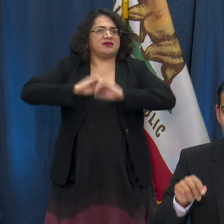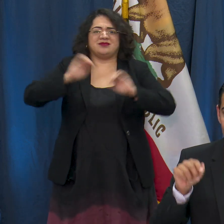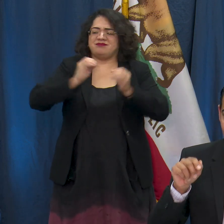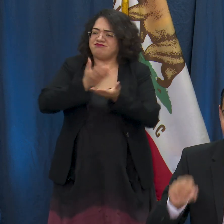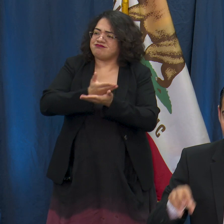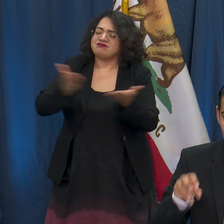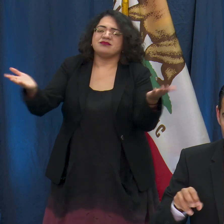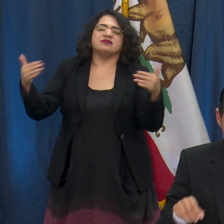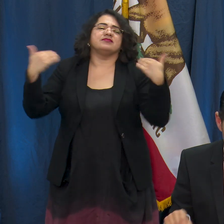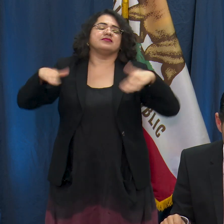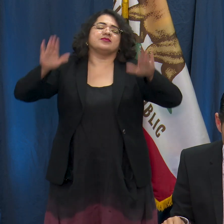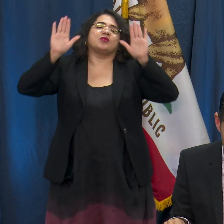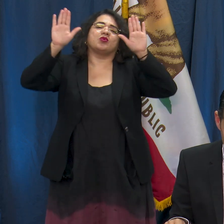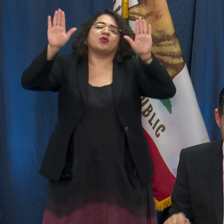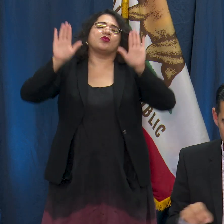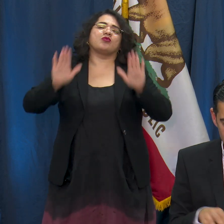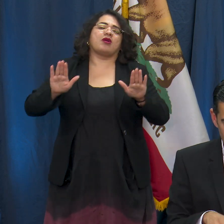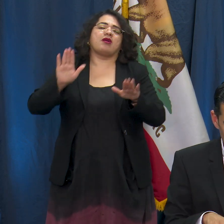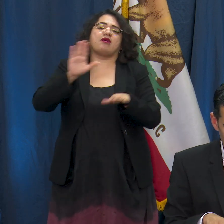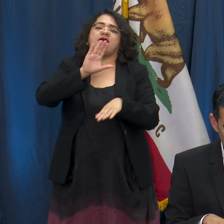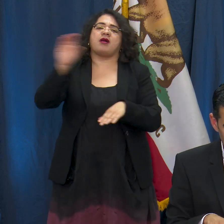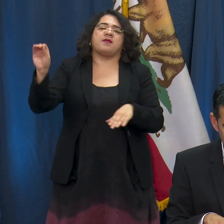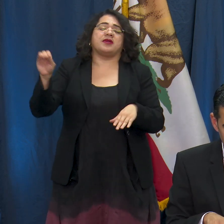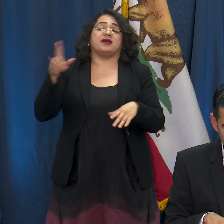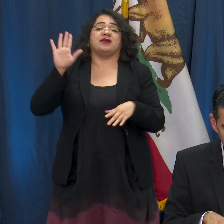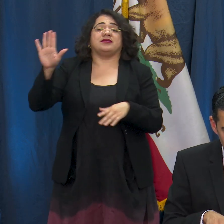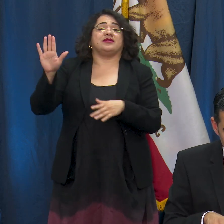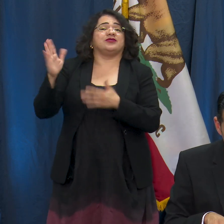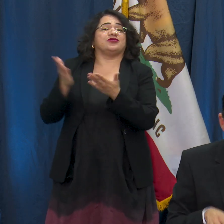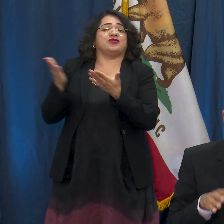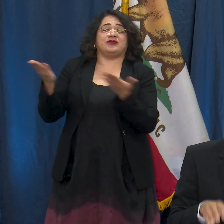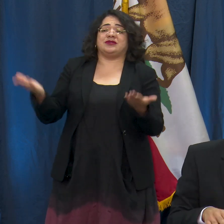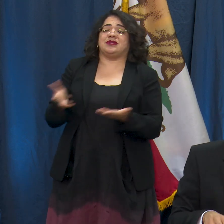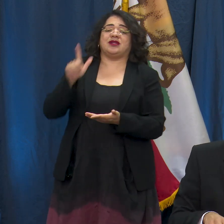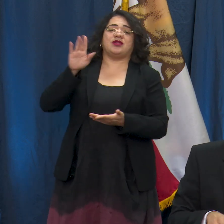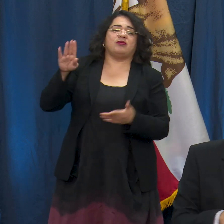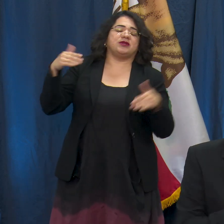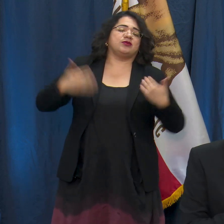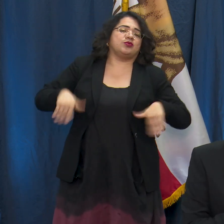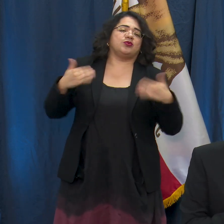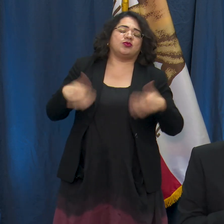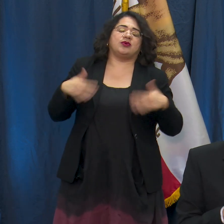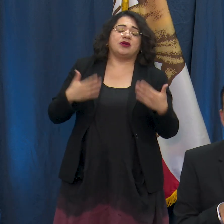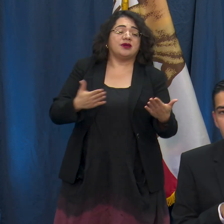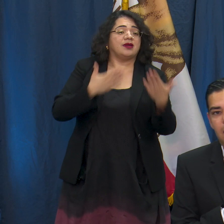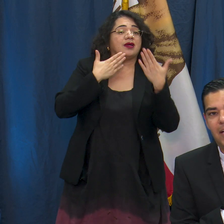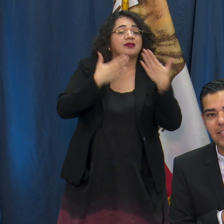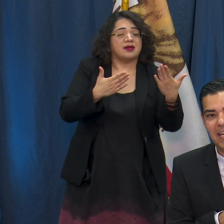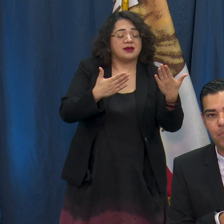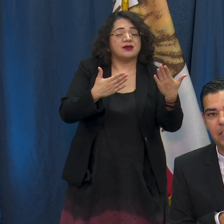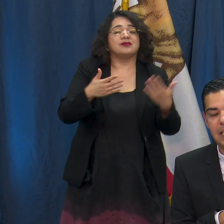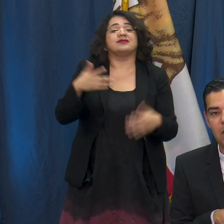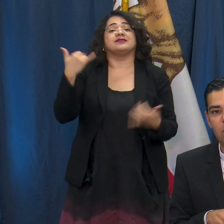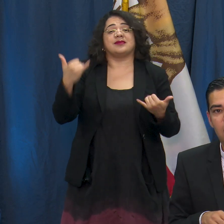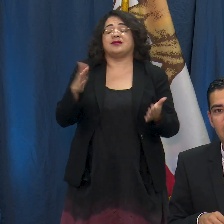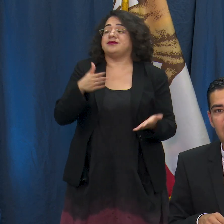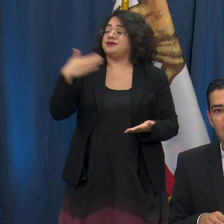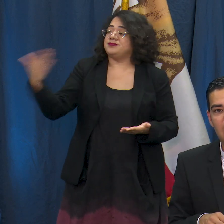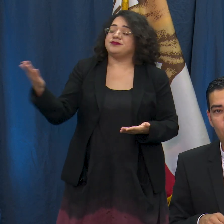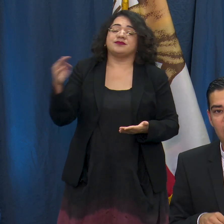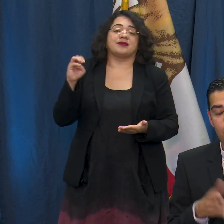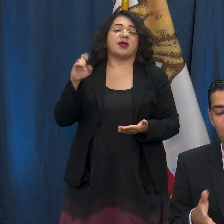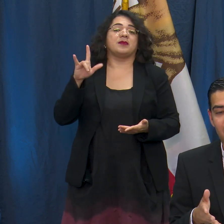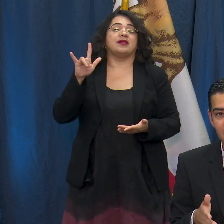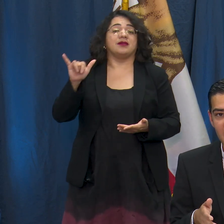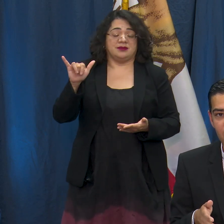great company that has a big presence here in Long Beach. And so thank you for that. I want to turn this over to Emily now,